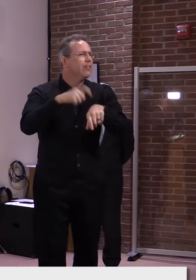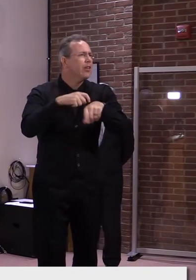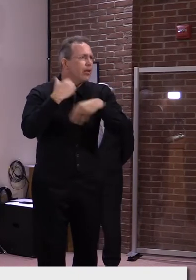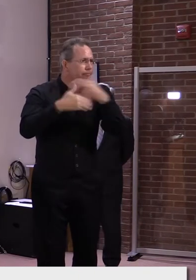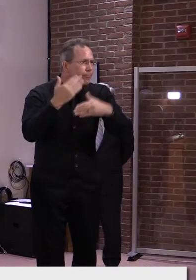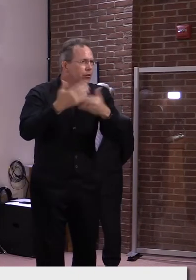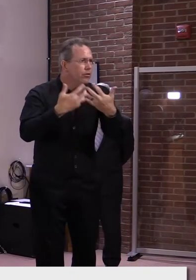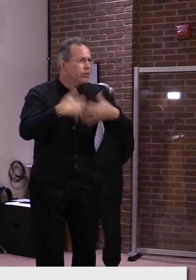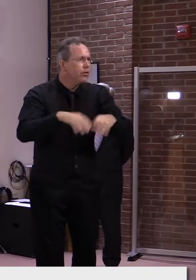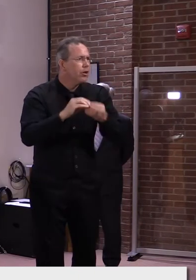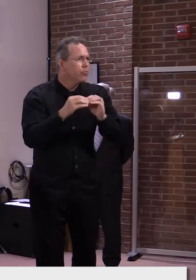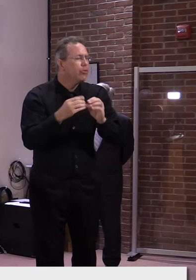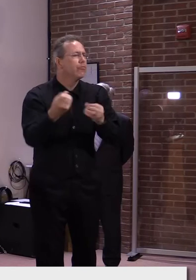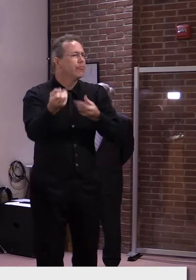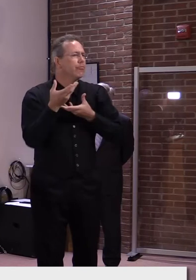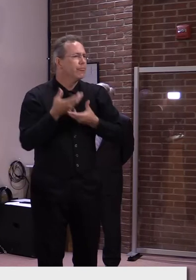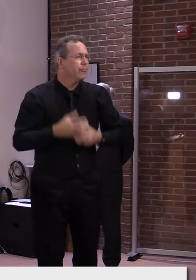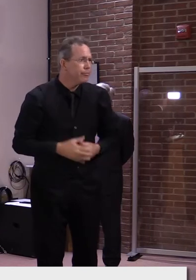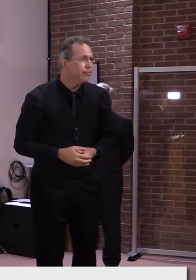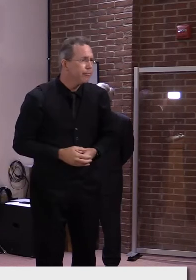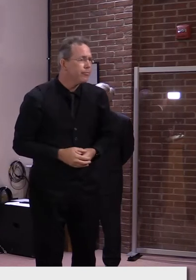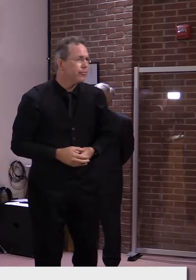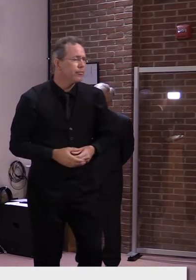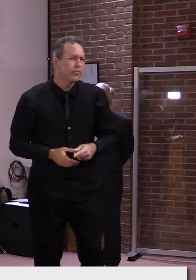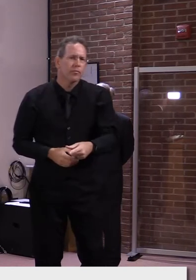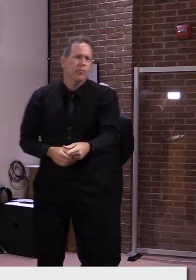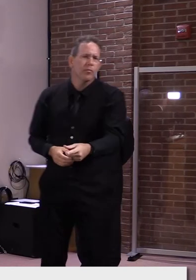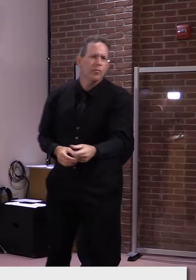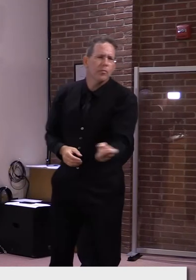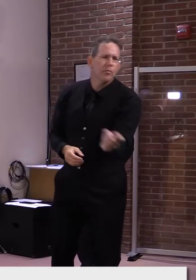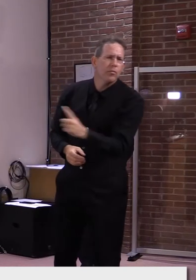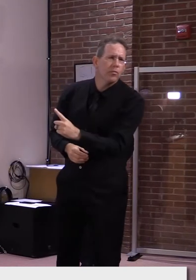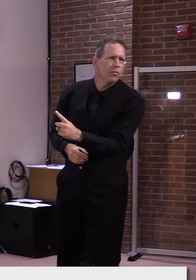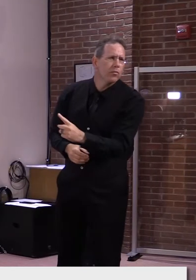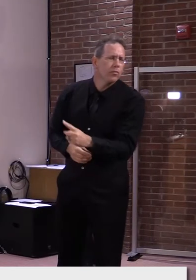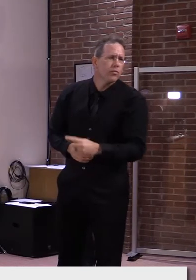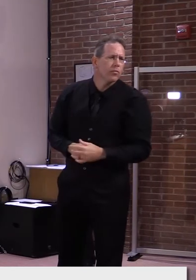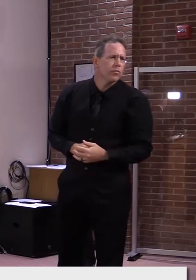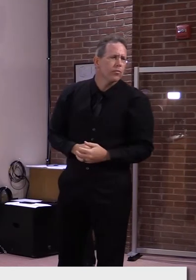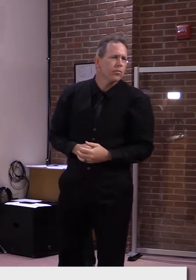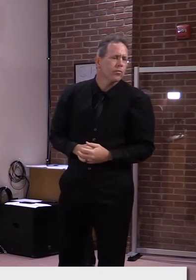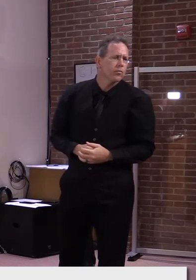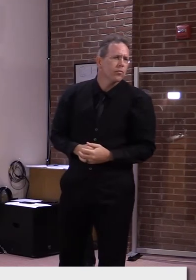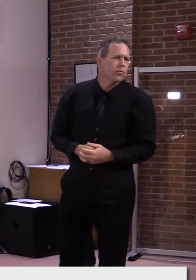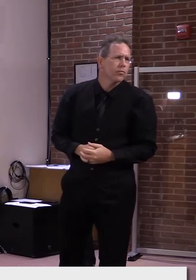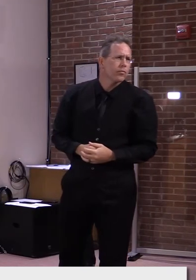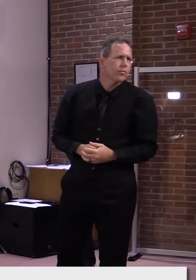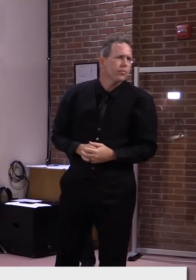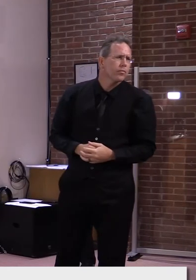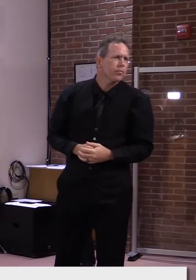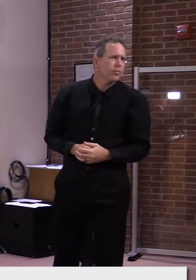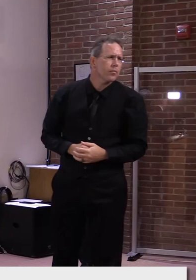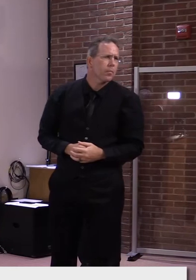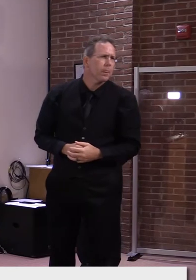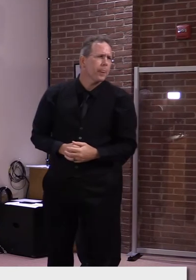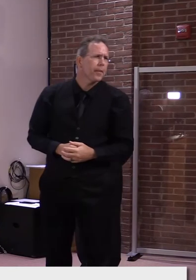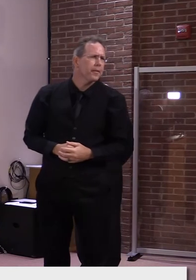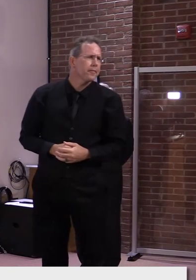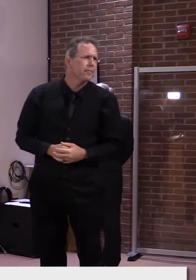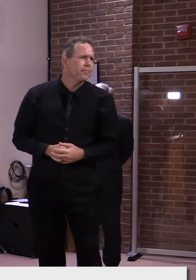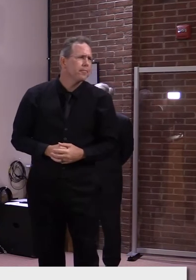I'm just wondering if we were to add in the numbers that the health department is aware of, where we would be